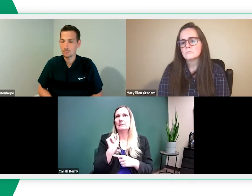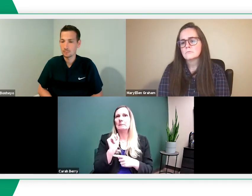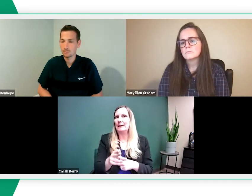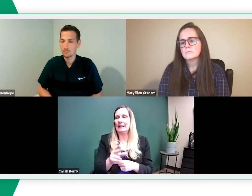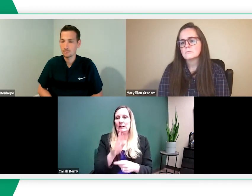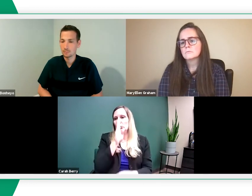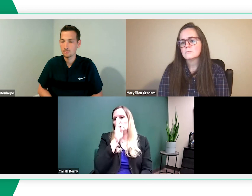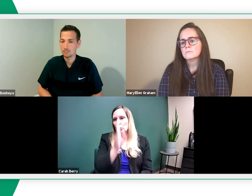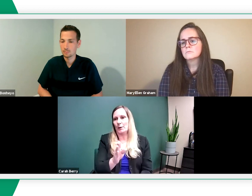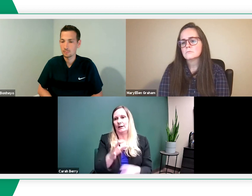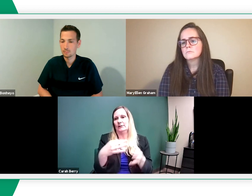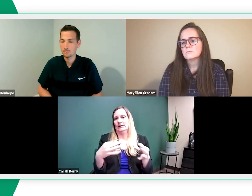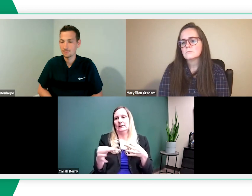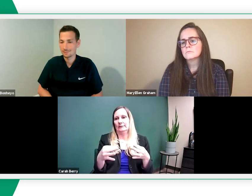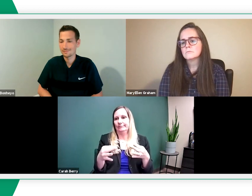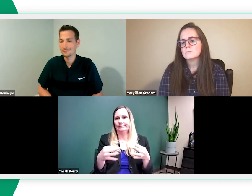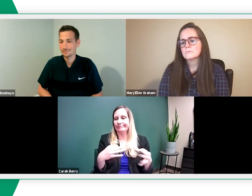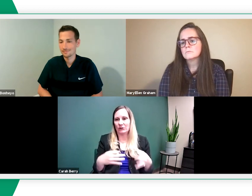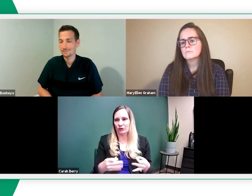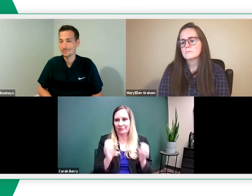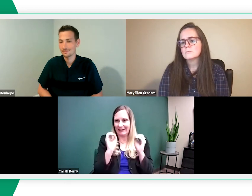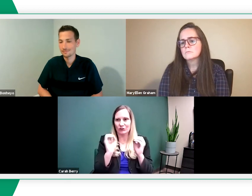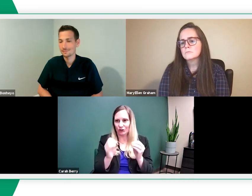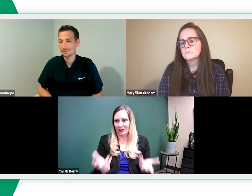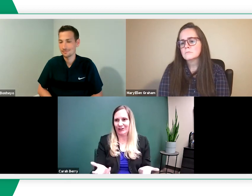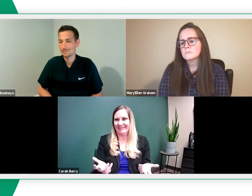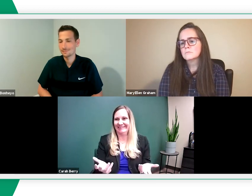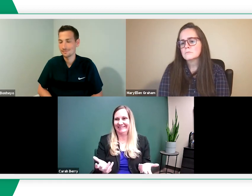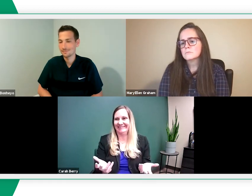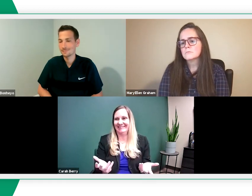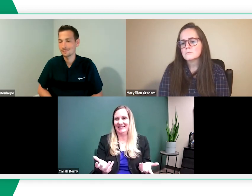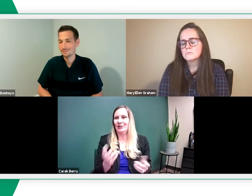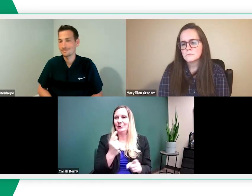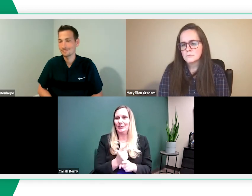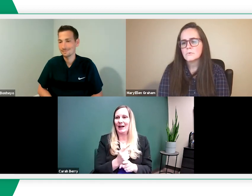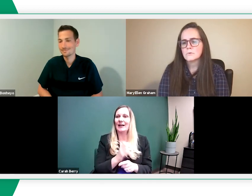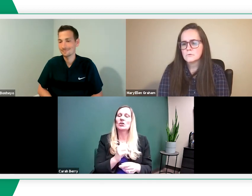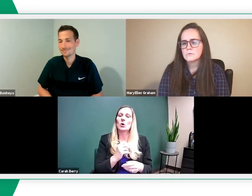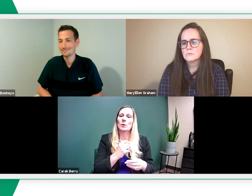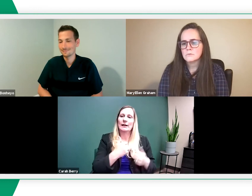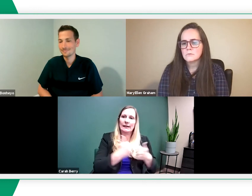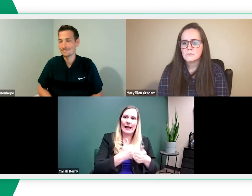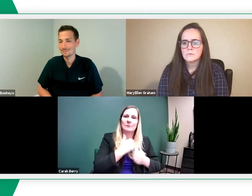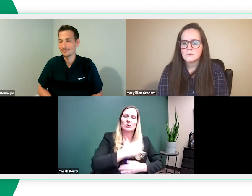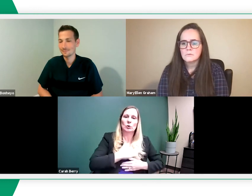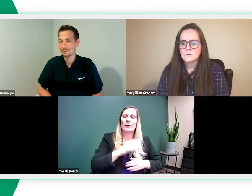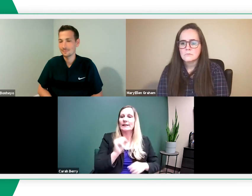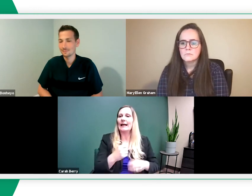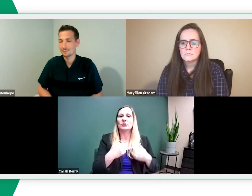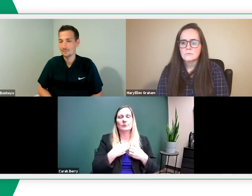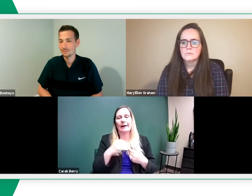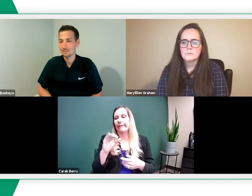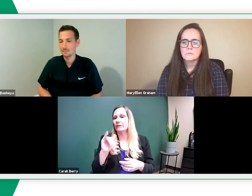but we can't beat direct lessons. There really is no alternative to that.